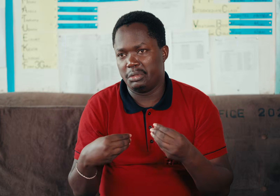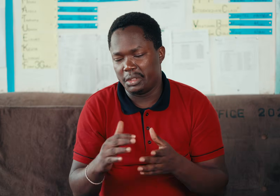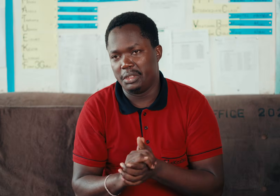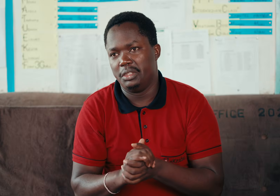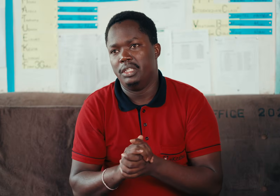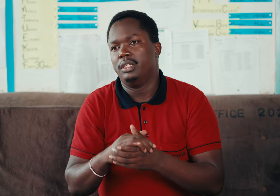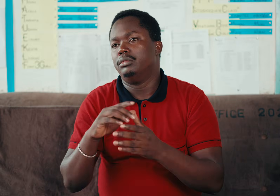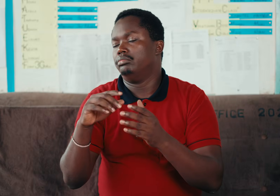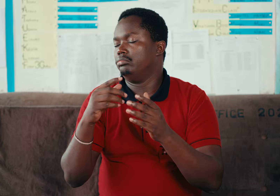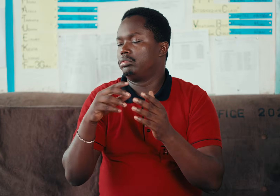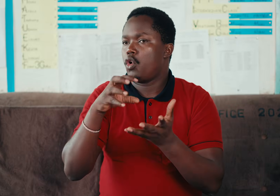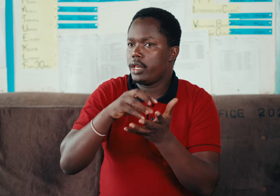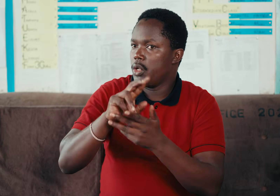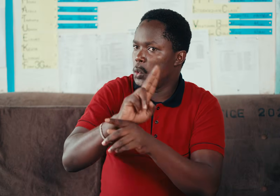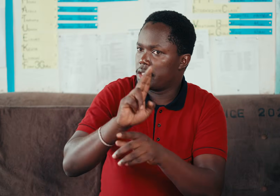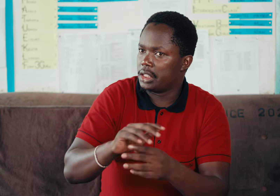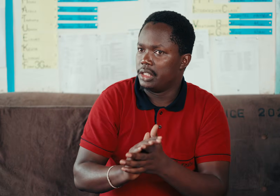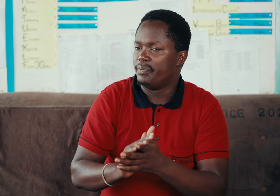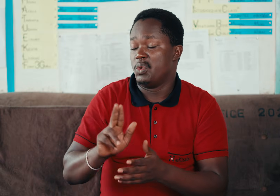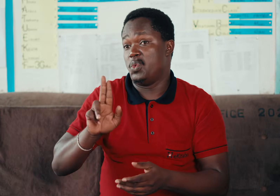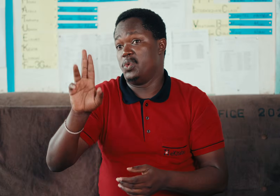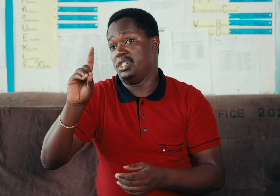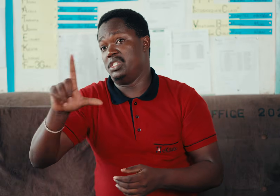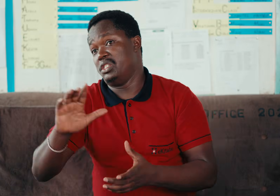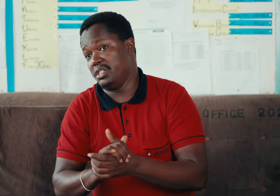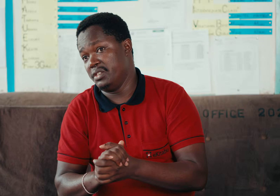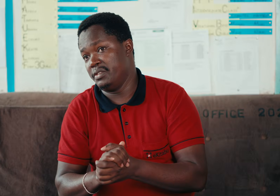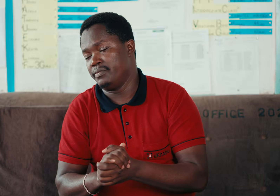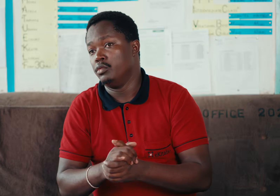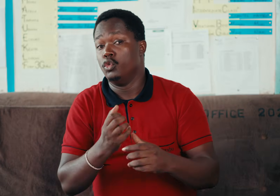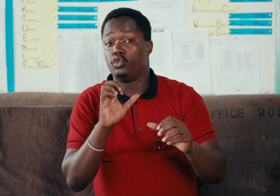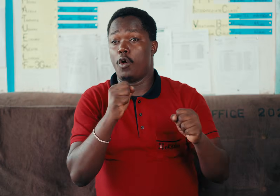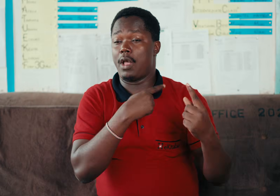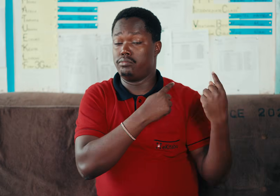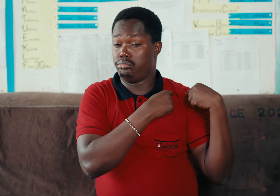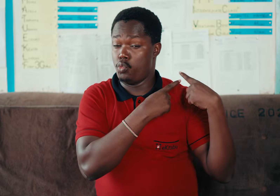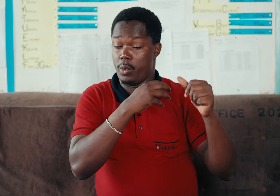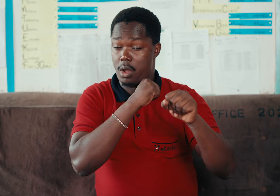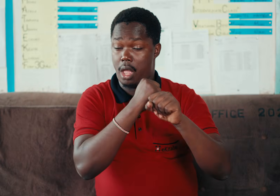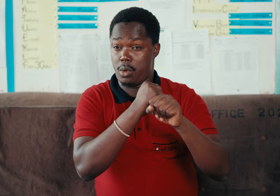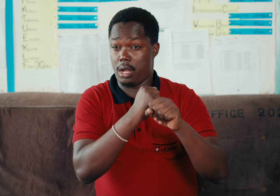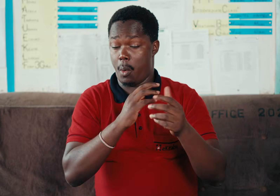children with disabilities, content utilization. So the universal design for